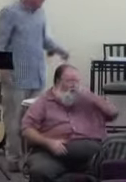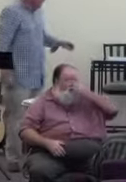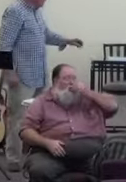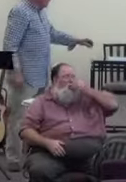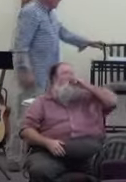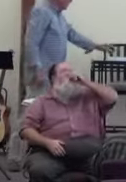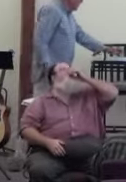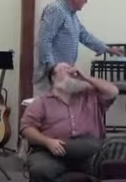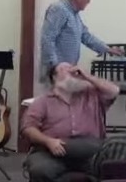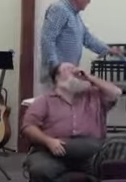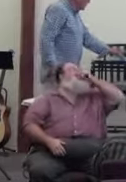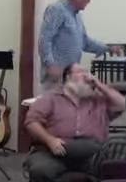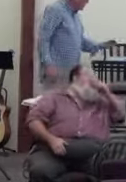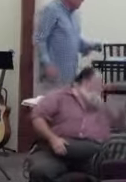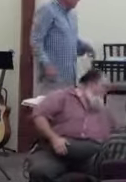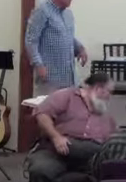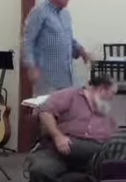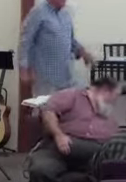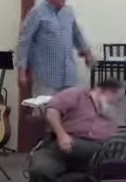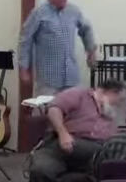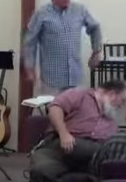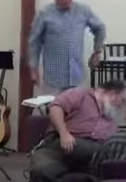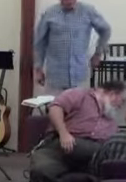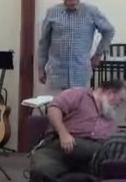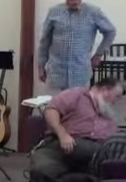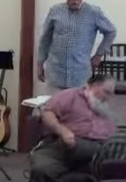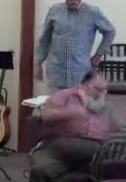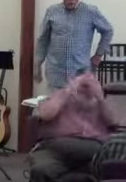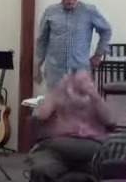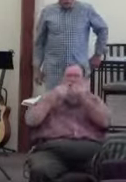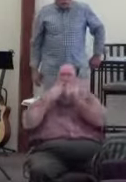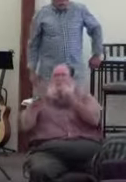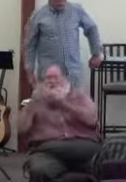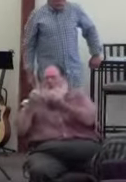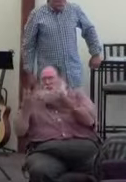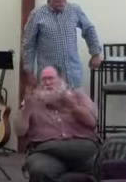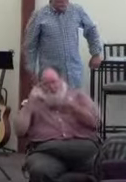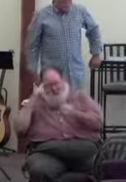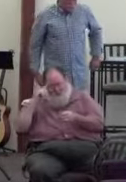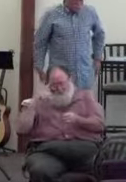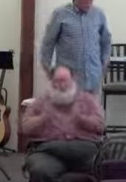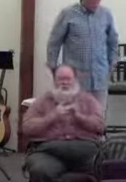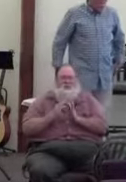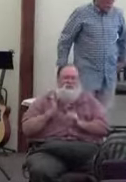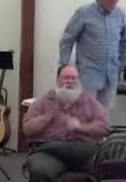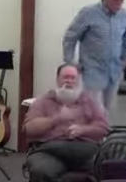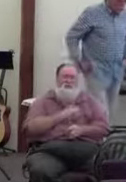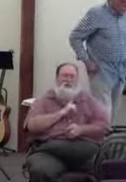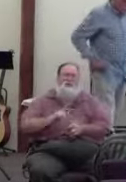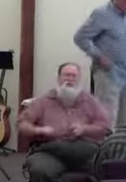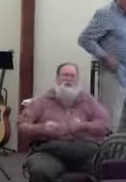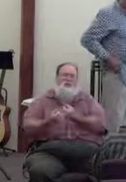Father, we thank you so much for your Son, Jesus Christ, our Lord and Savior.